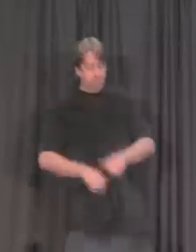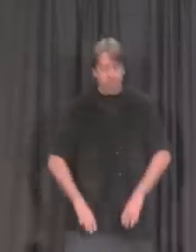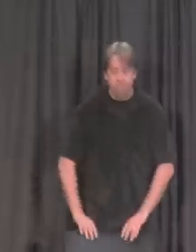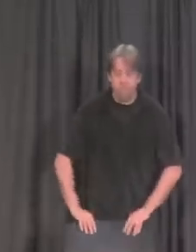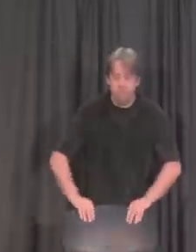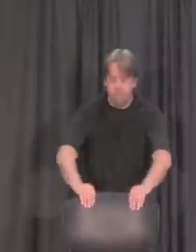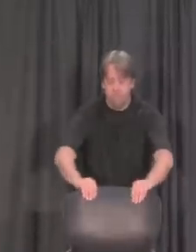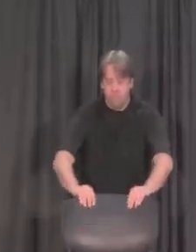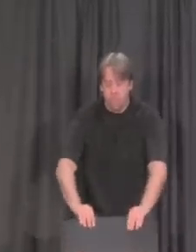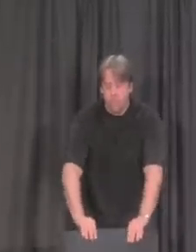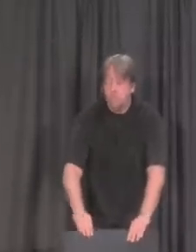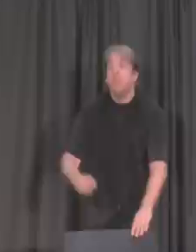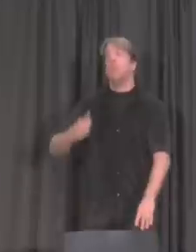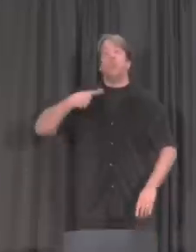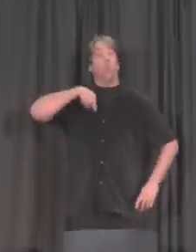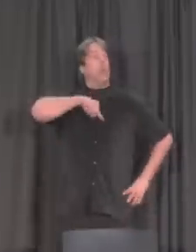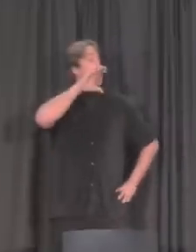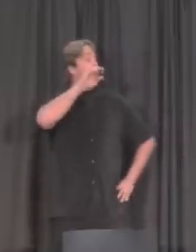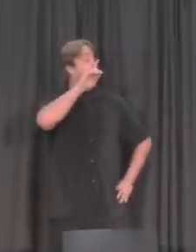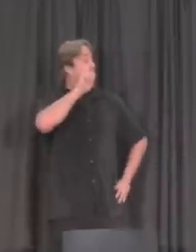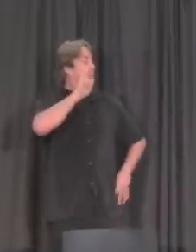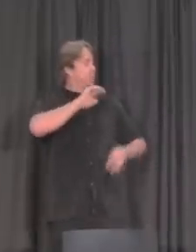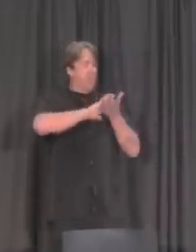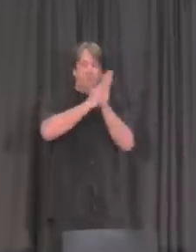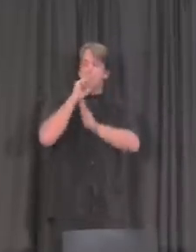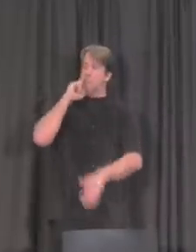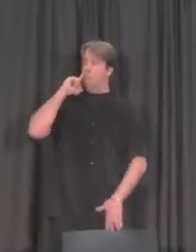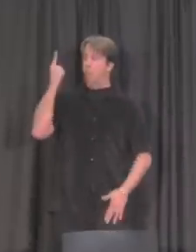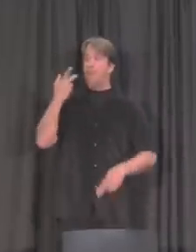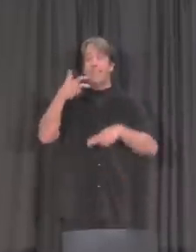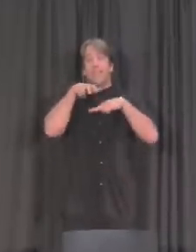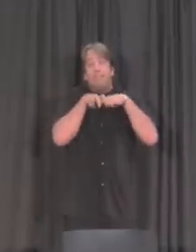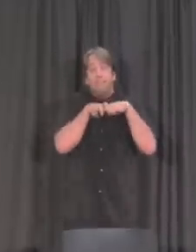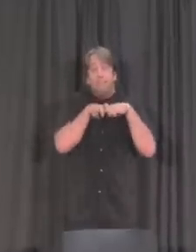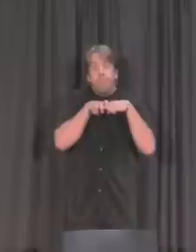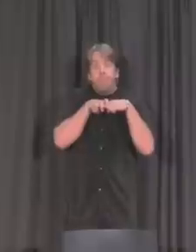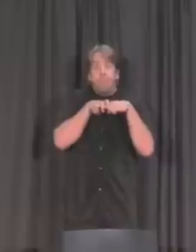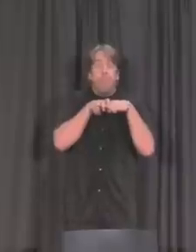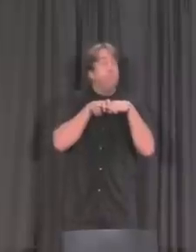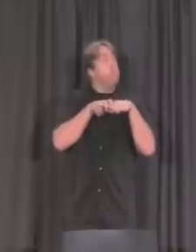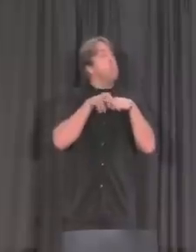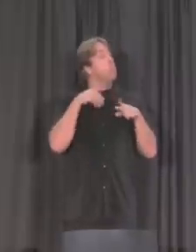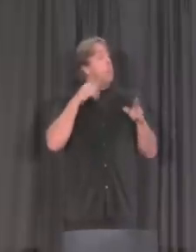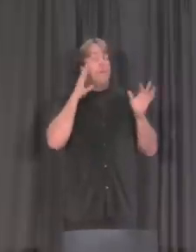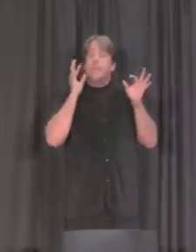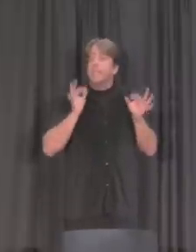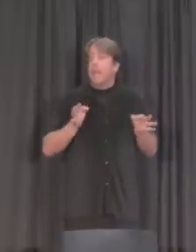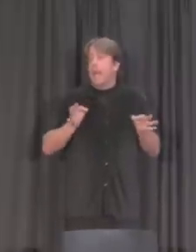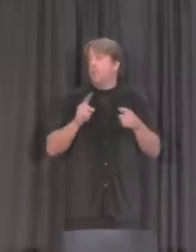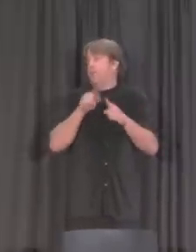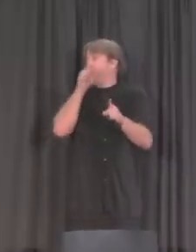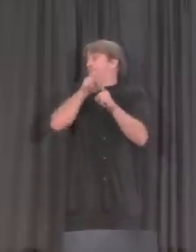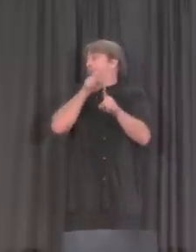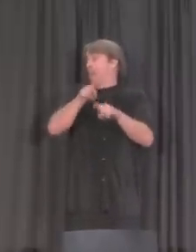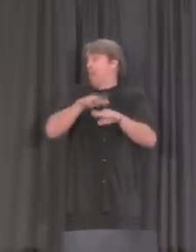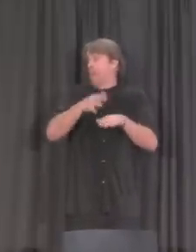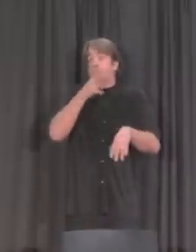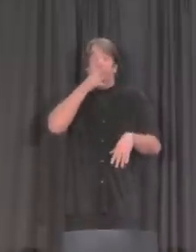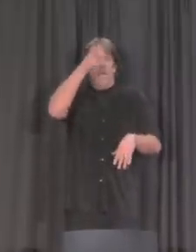I would be in the back, meanwhile. Now us Codas, we get bored very easily. I would go ahead and